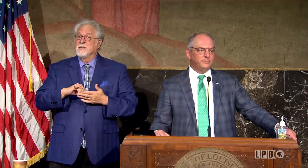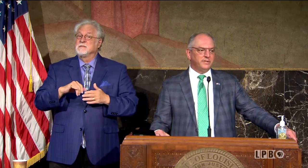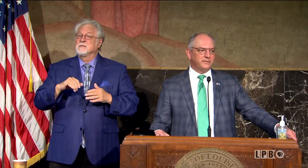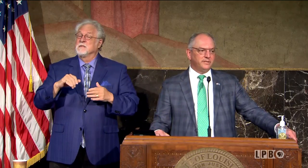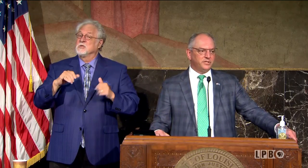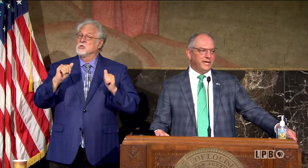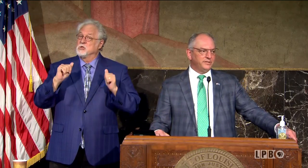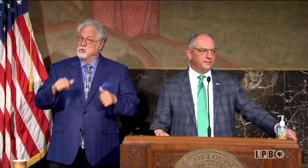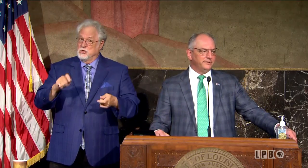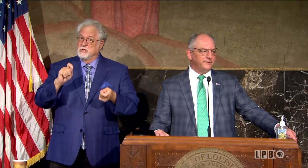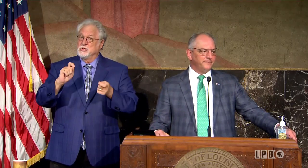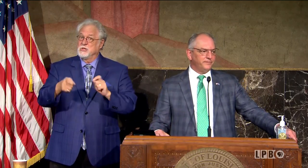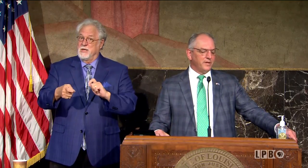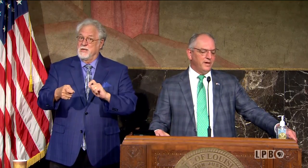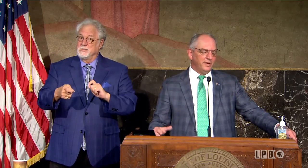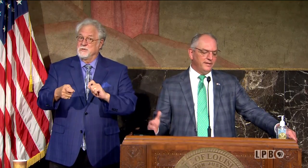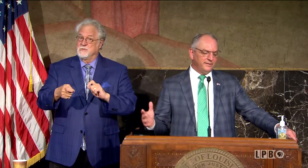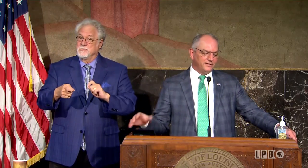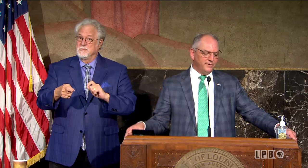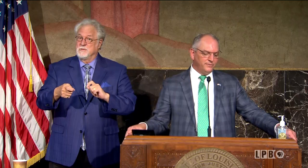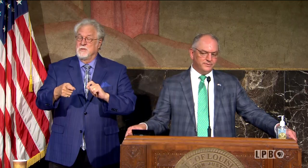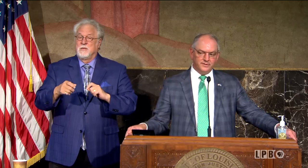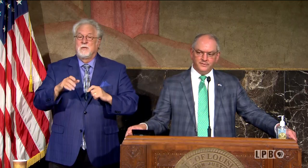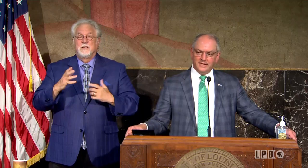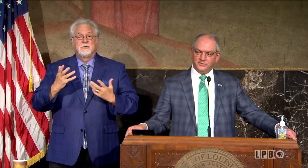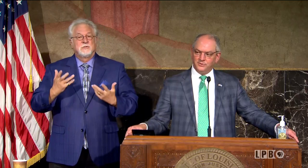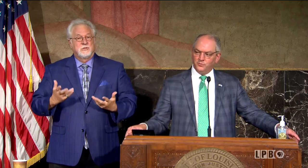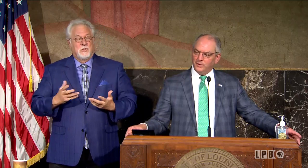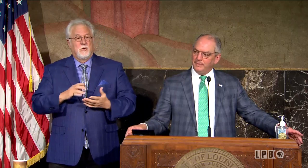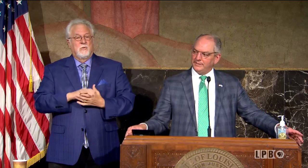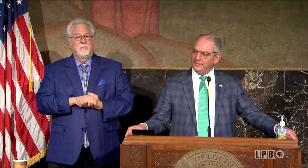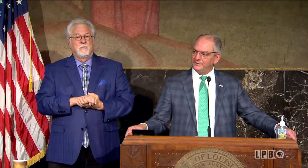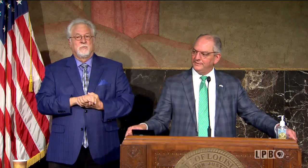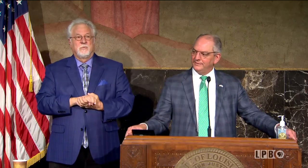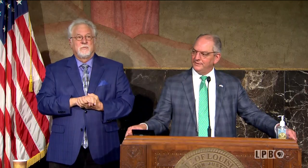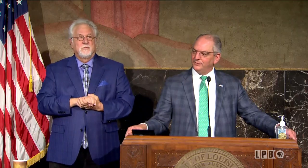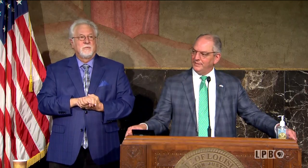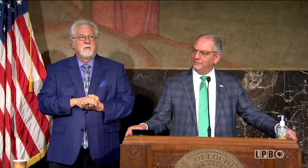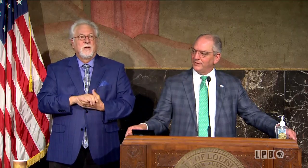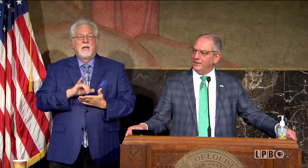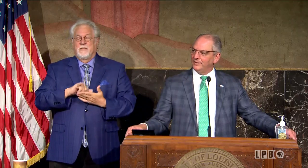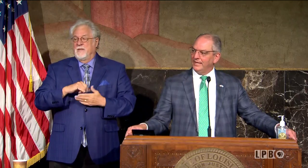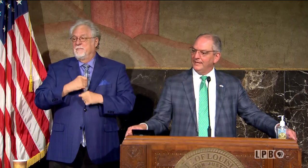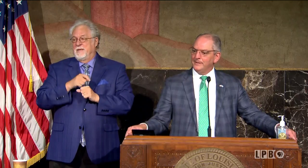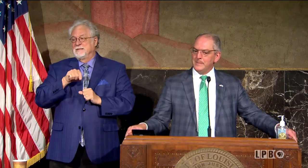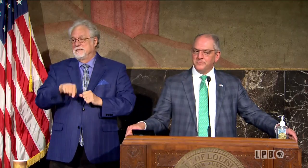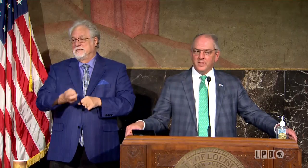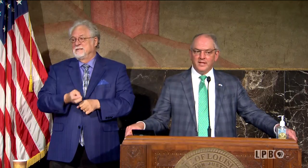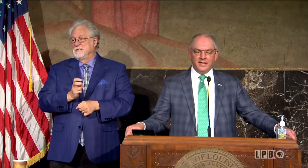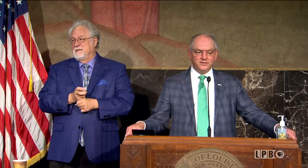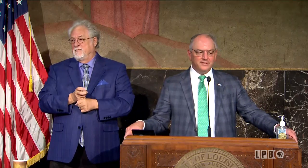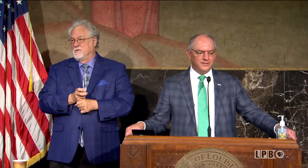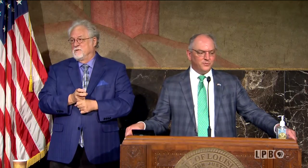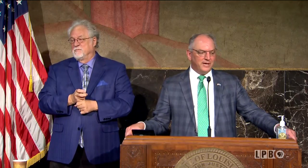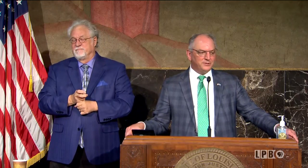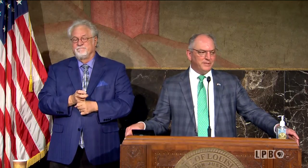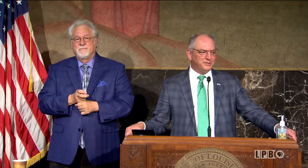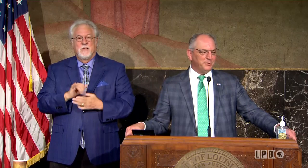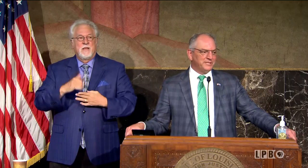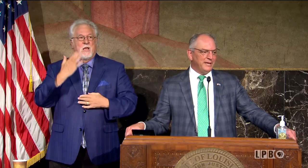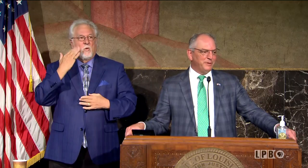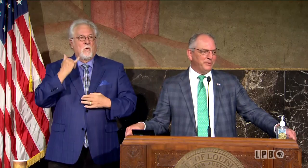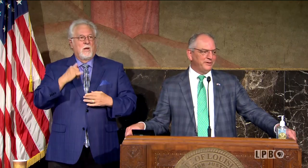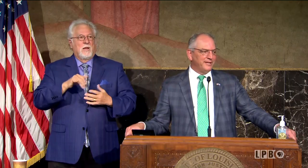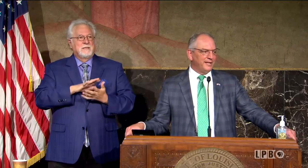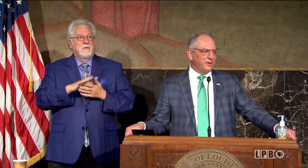always subject to change. And so that's what makes this so difficult. And that's why I spend